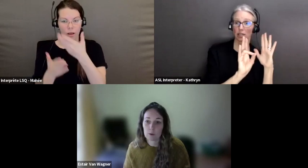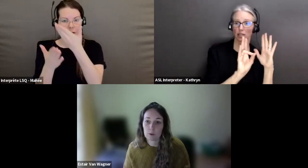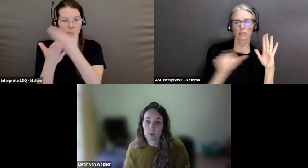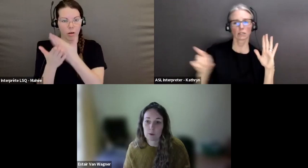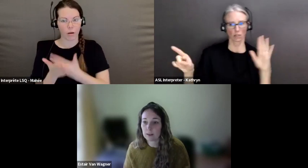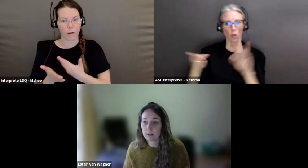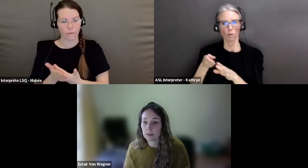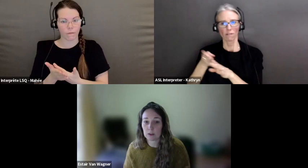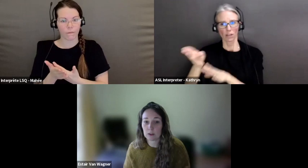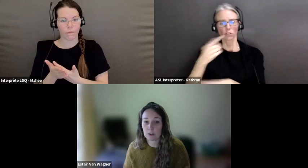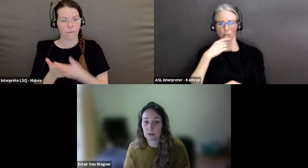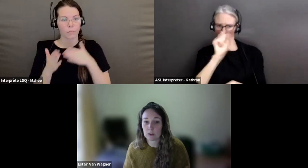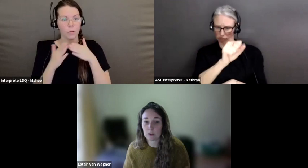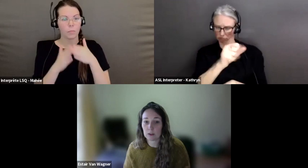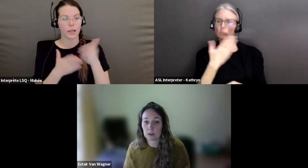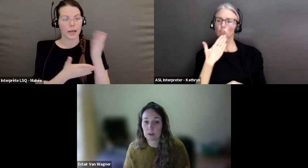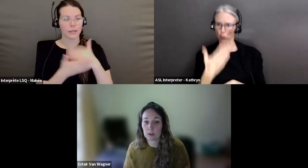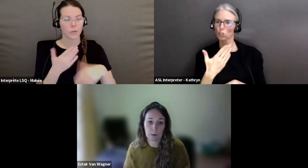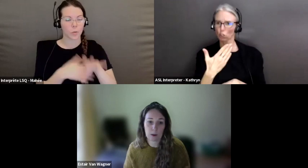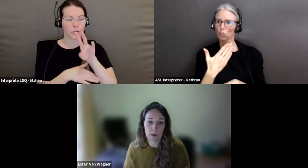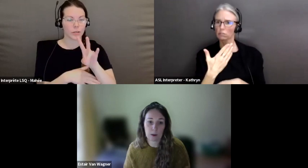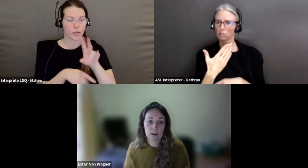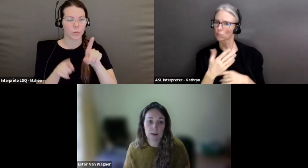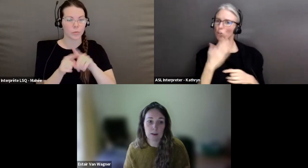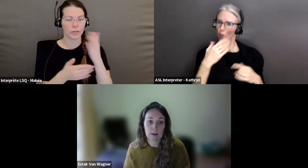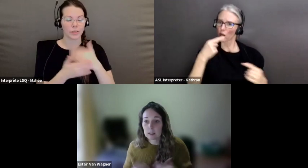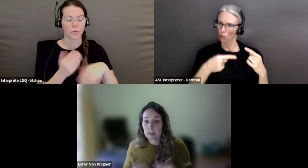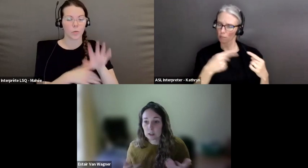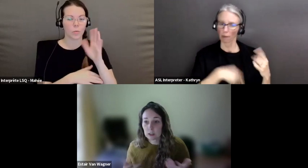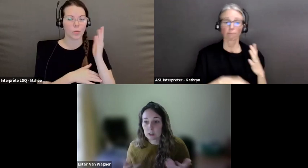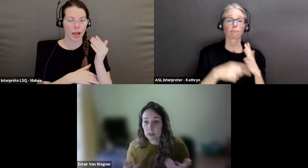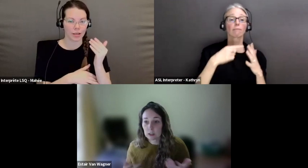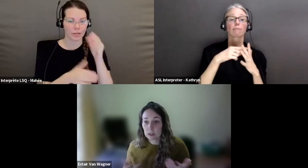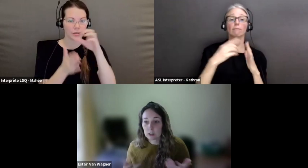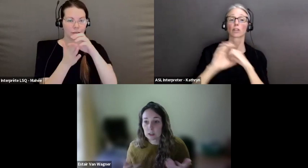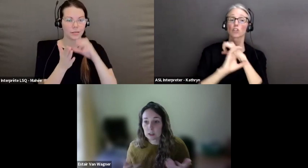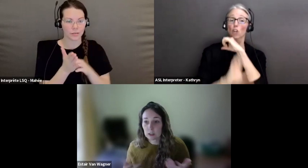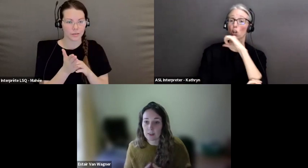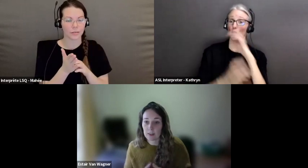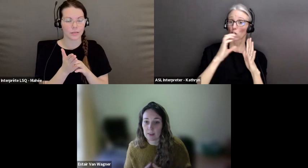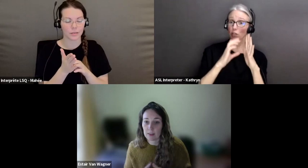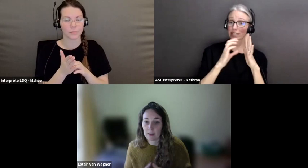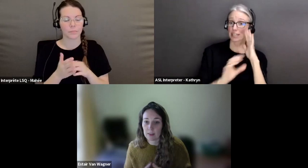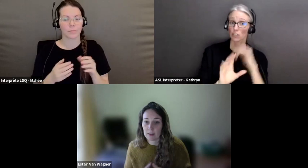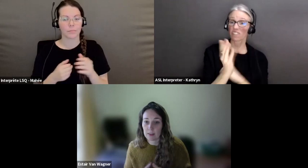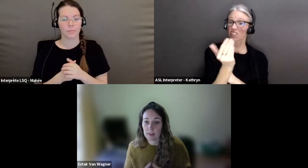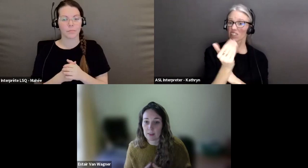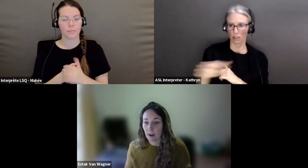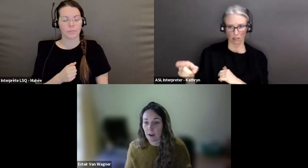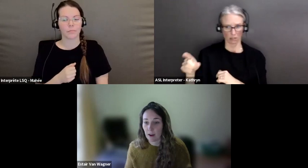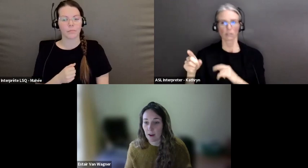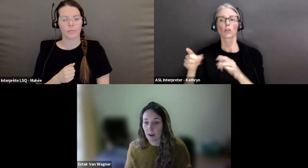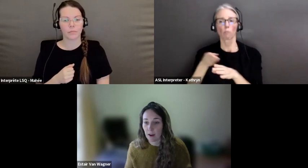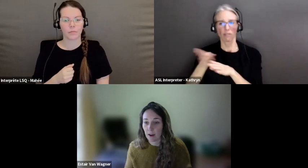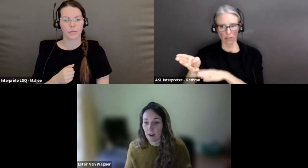security of the person arguments, as well as Section 15 equality arguments. So these decisions do not affirm that these bylaws are in